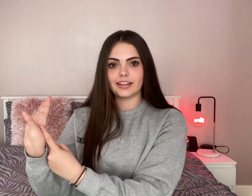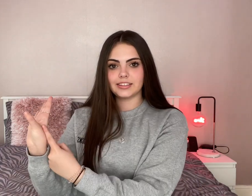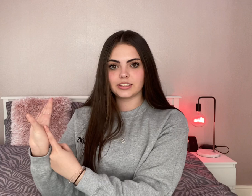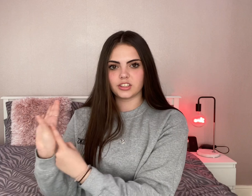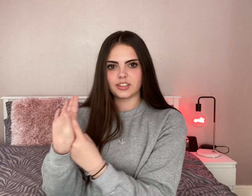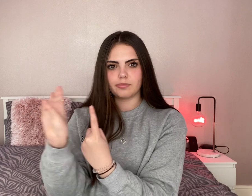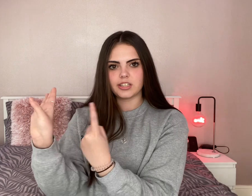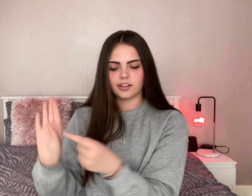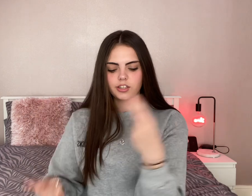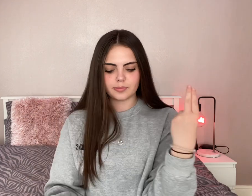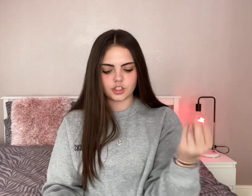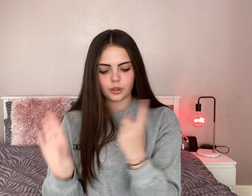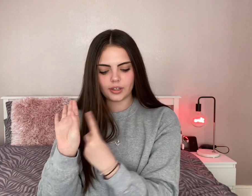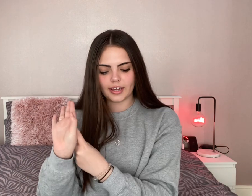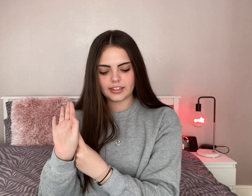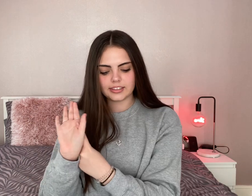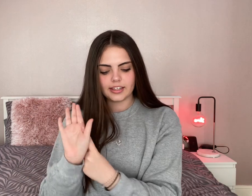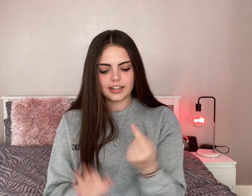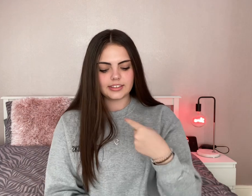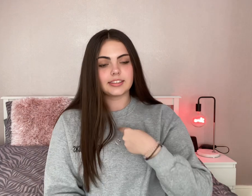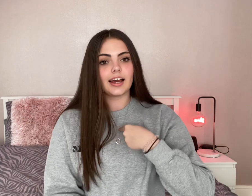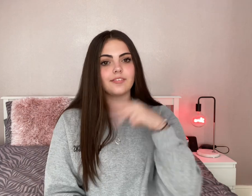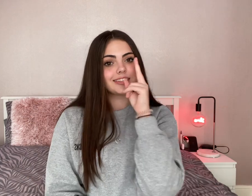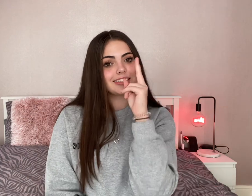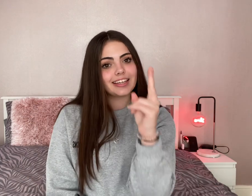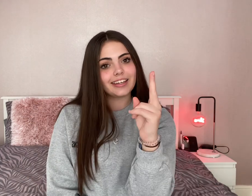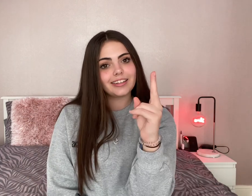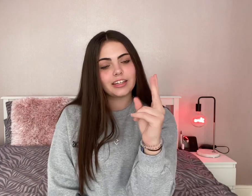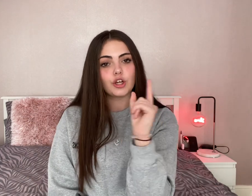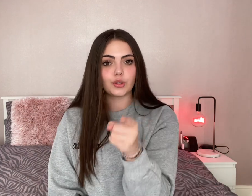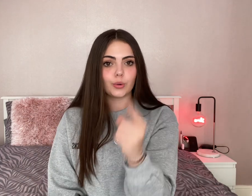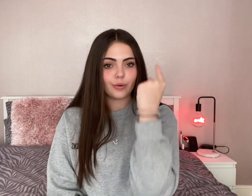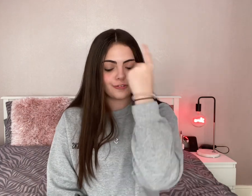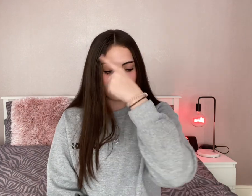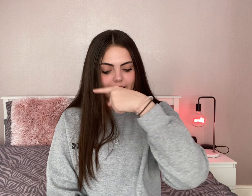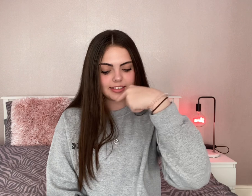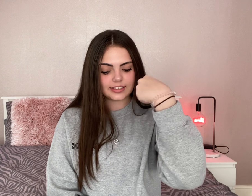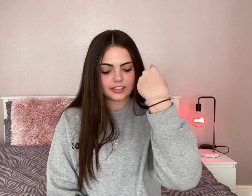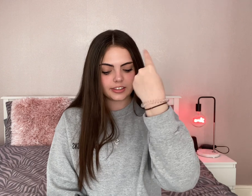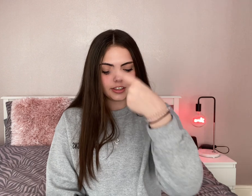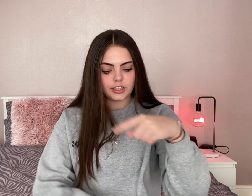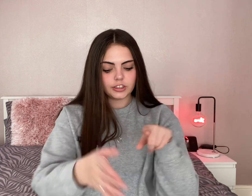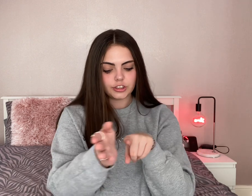2 years. You can do the same as young. It's been 2 years since I've seen your face.